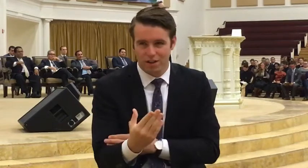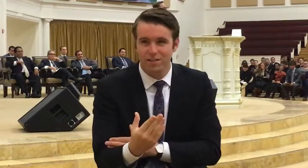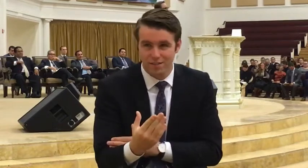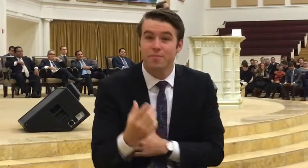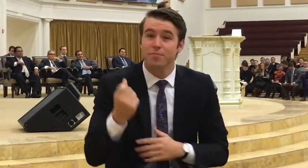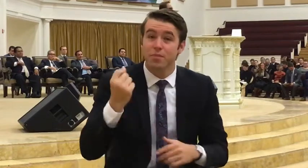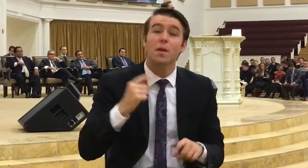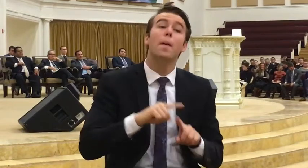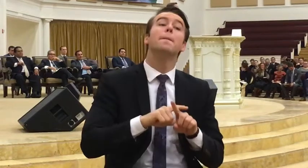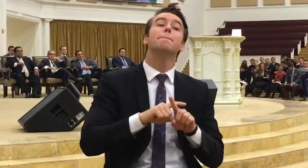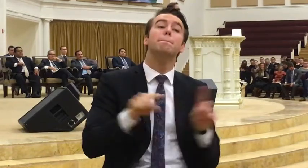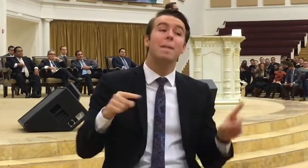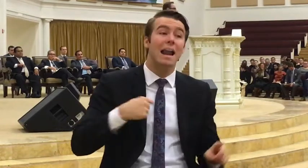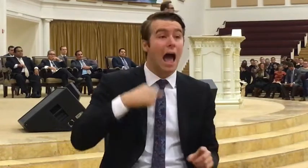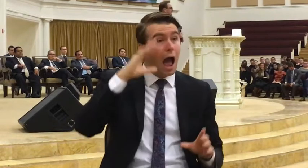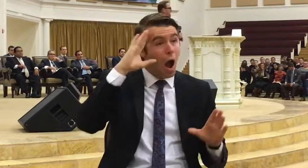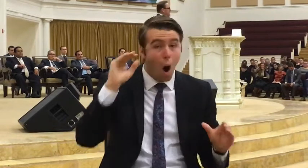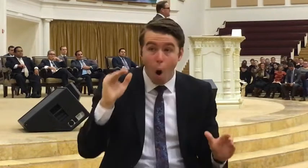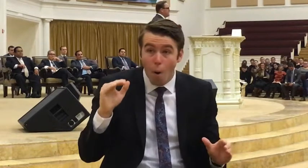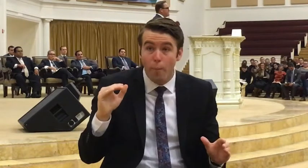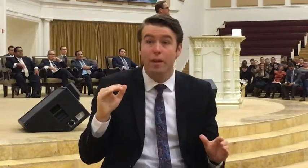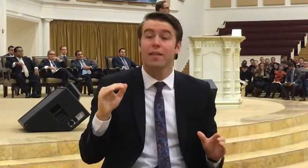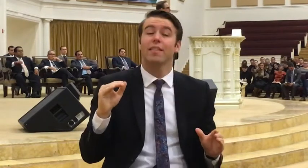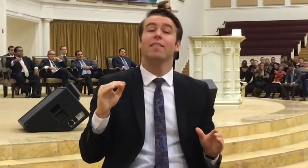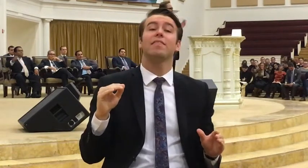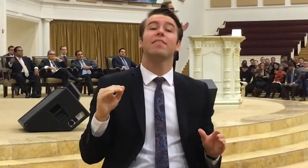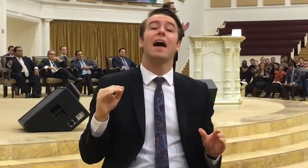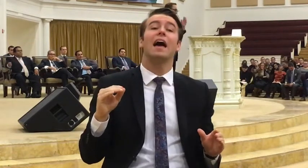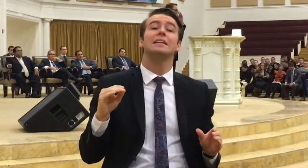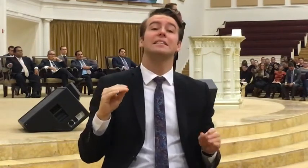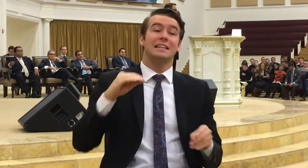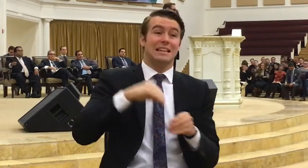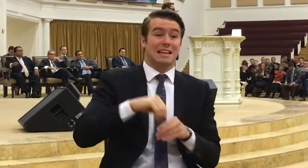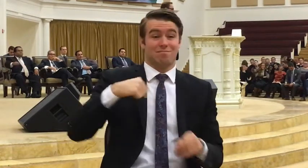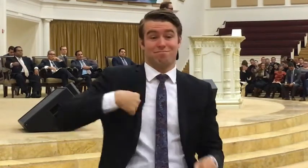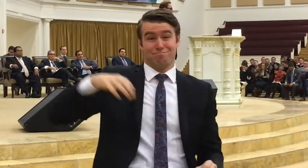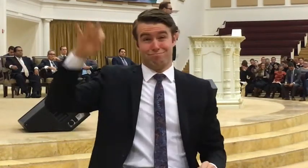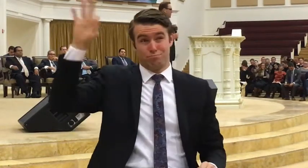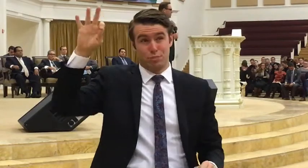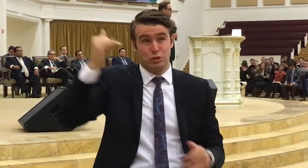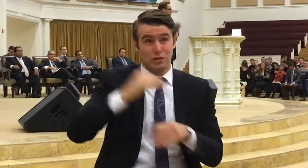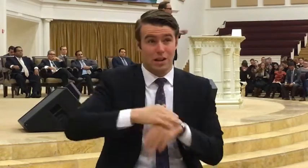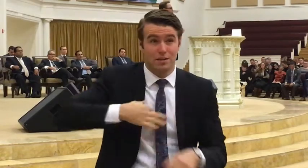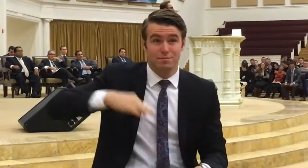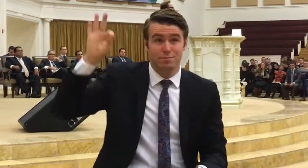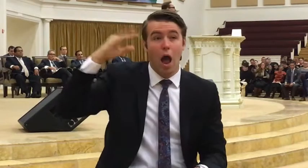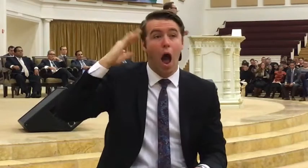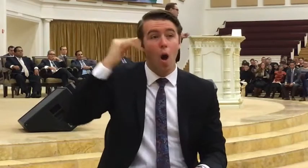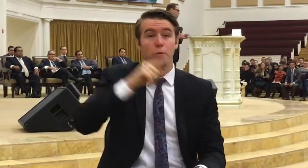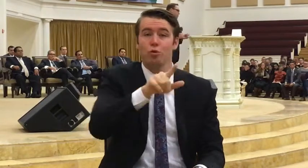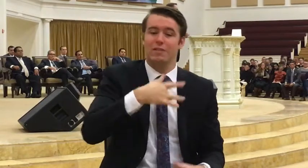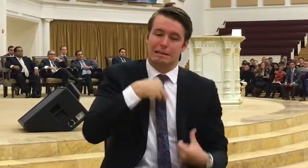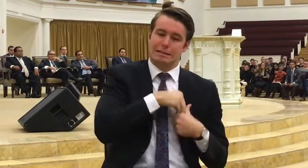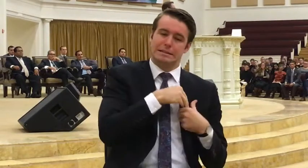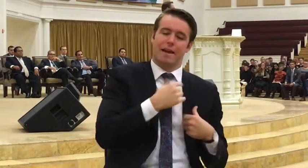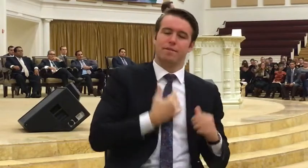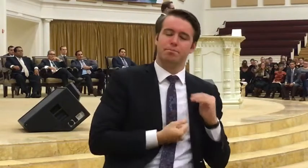But I hope that in this message tonight, I could stir within